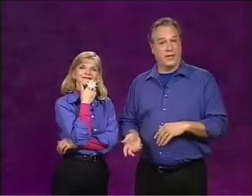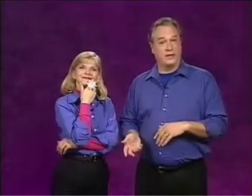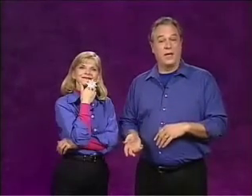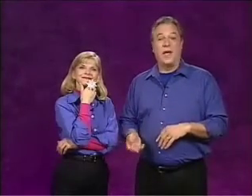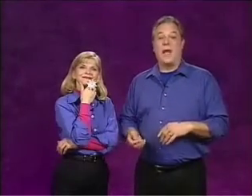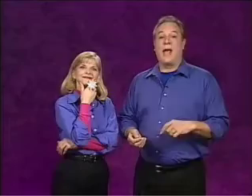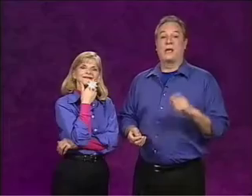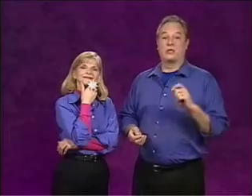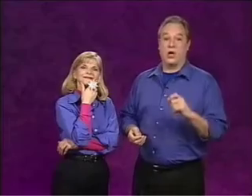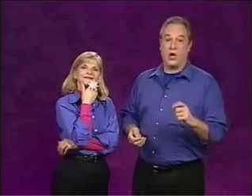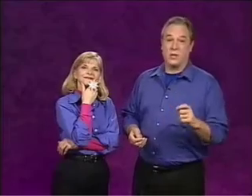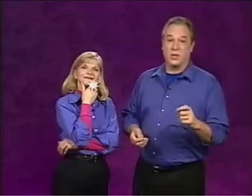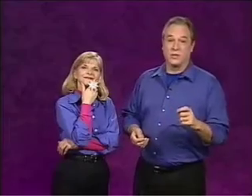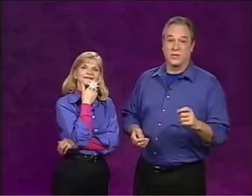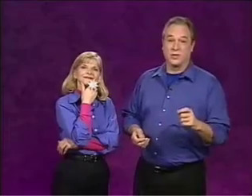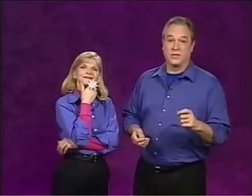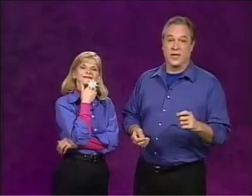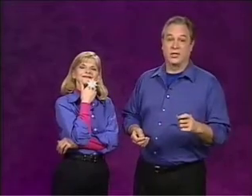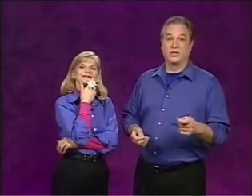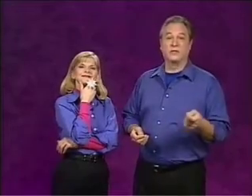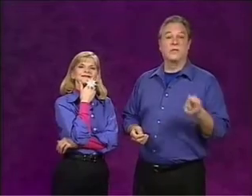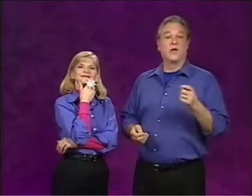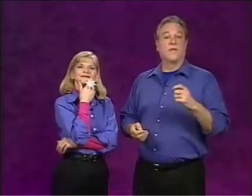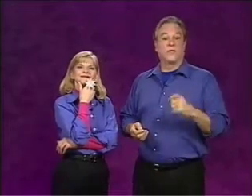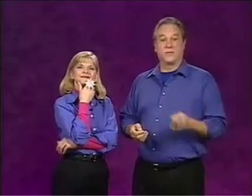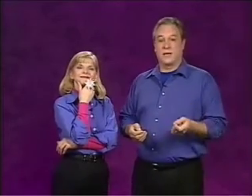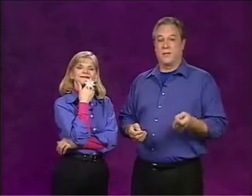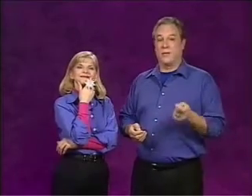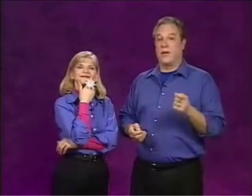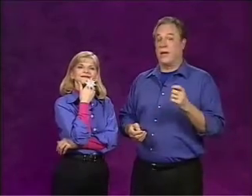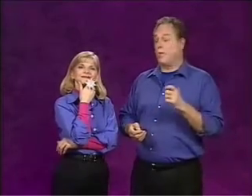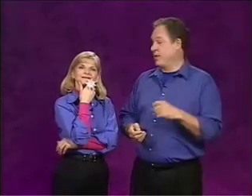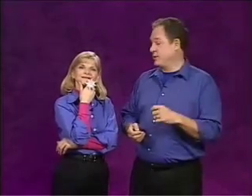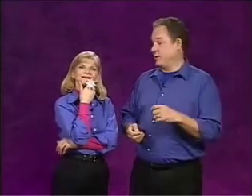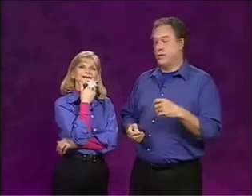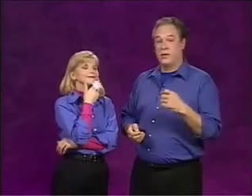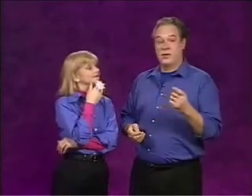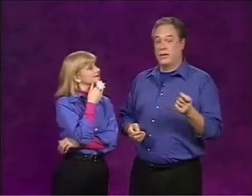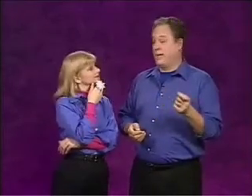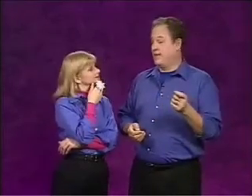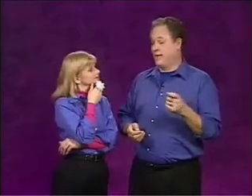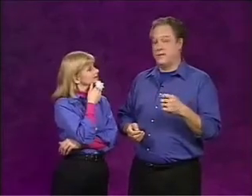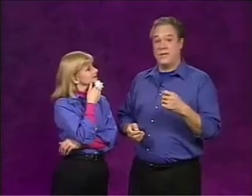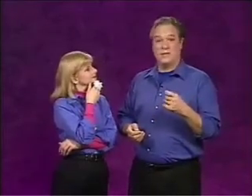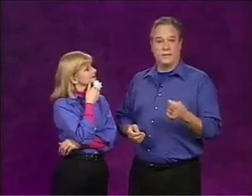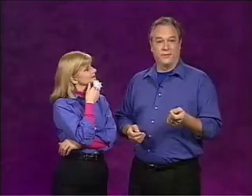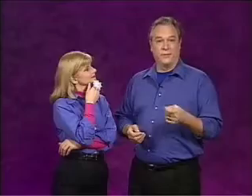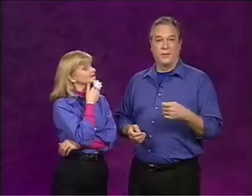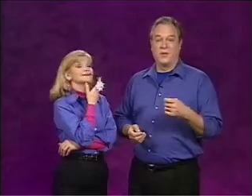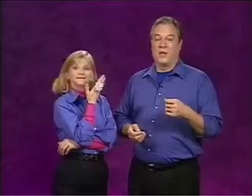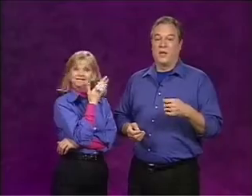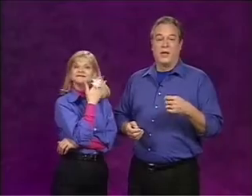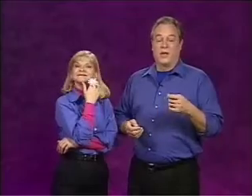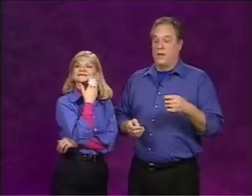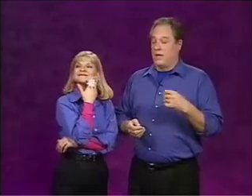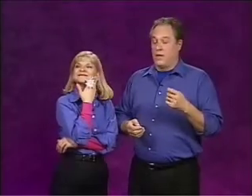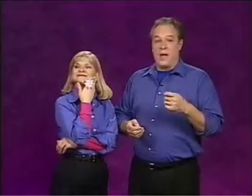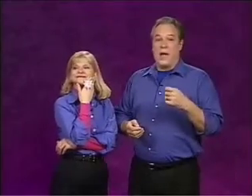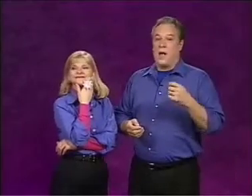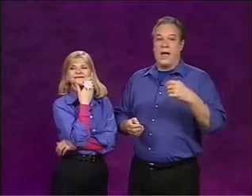mind, and taught you associations for summer and winter in this lesson. I